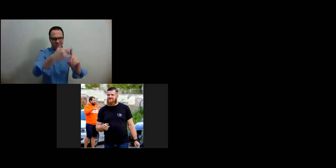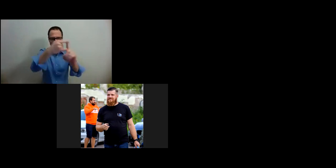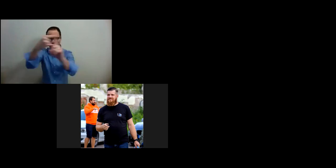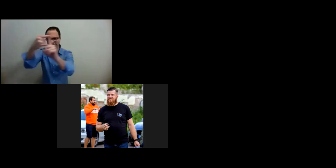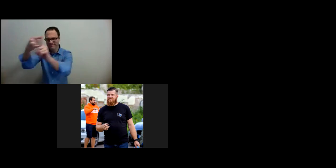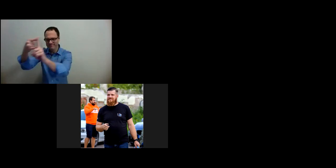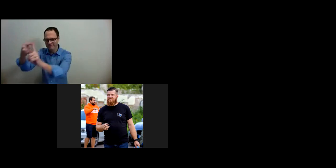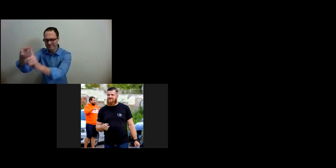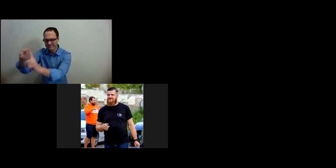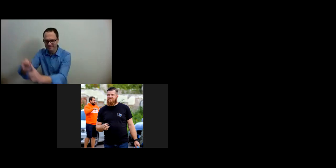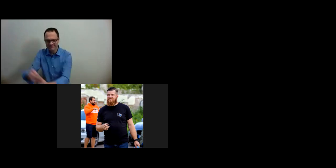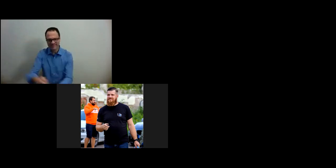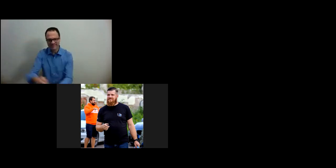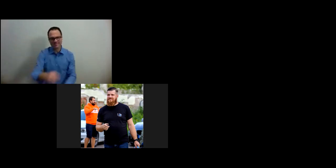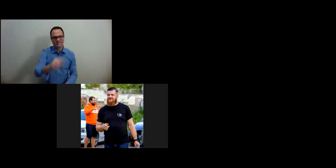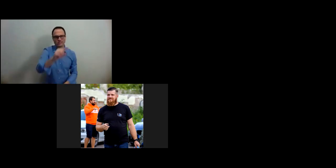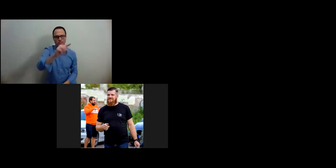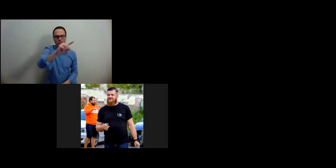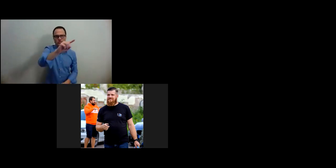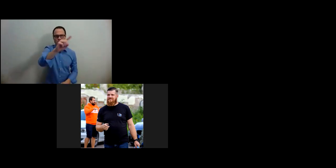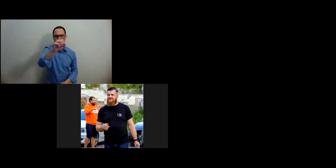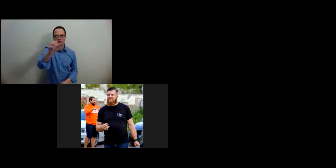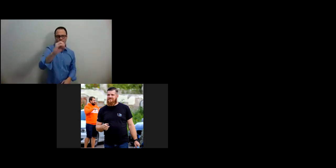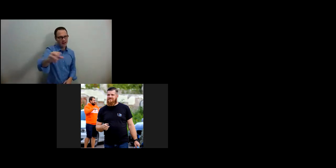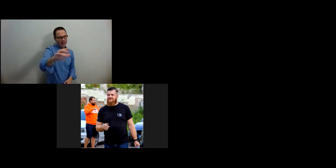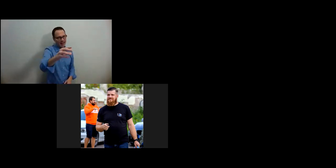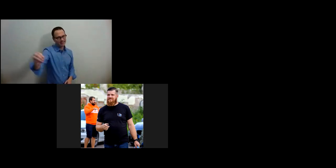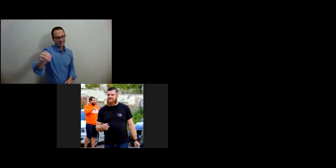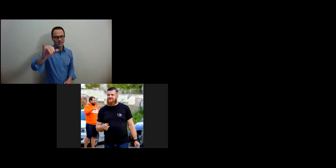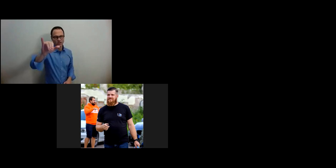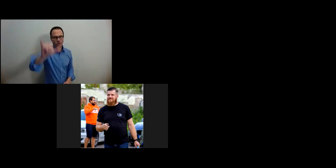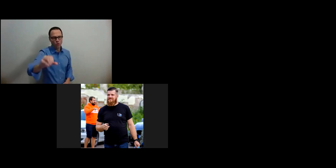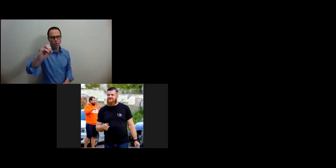Hello, everybody, Zoom friends.